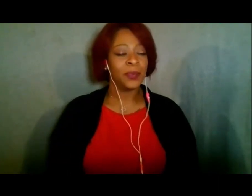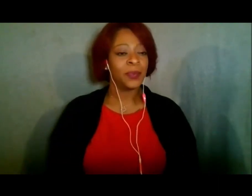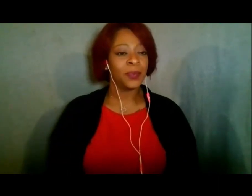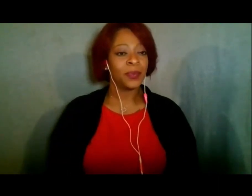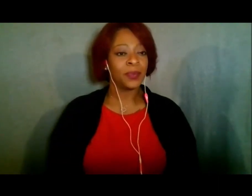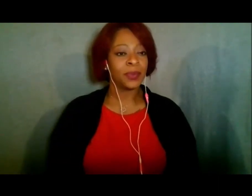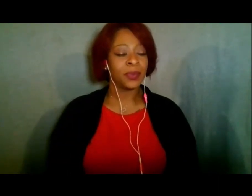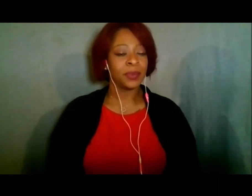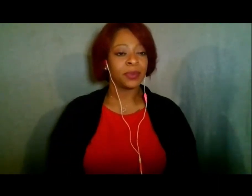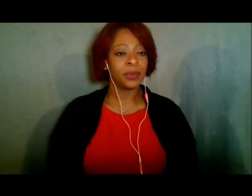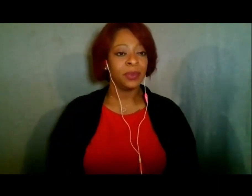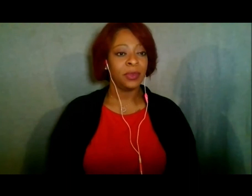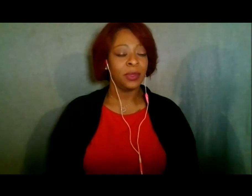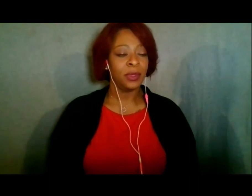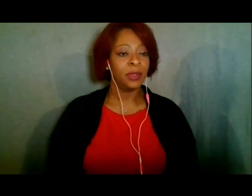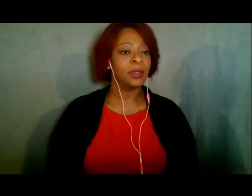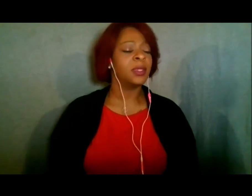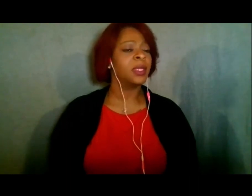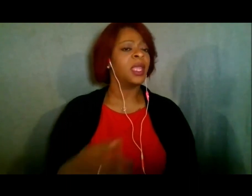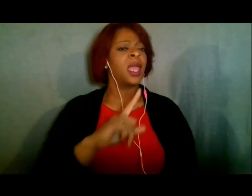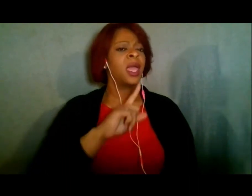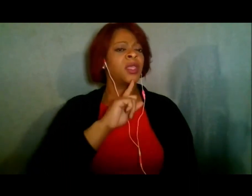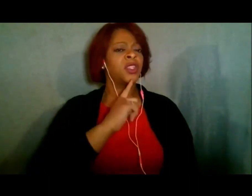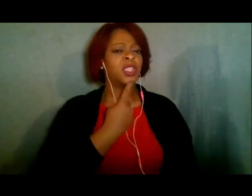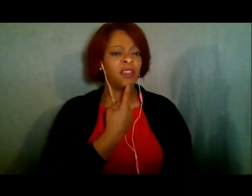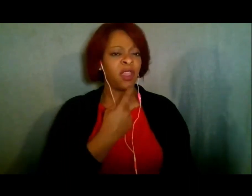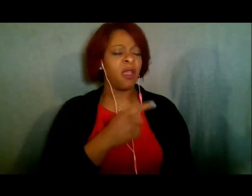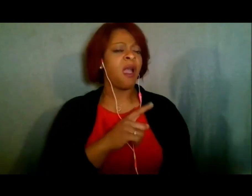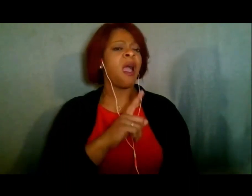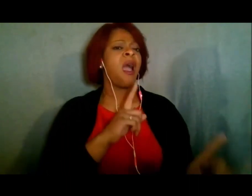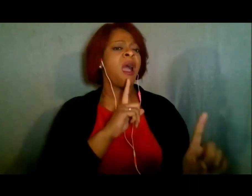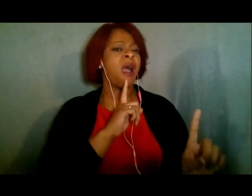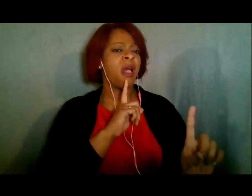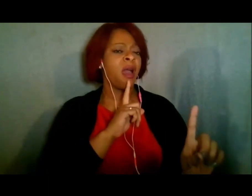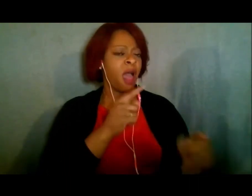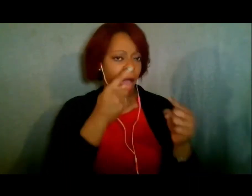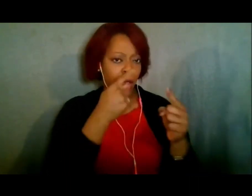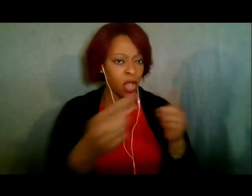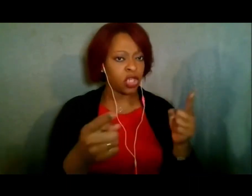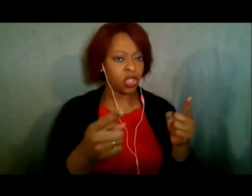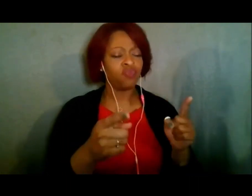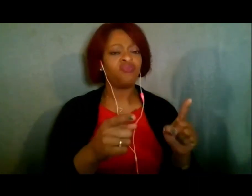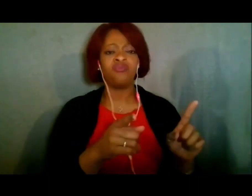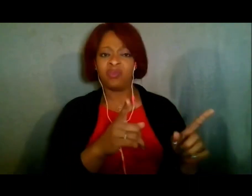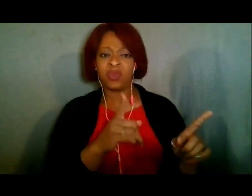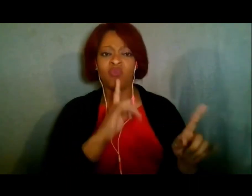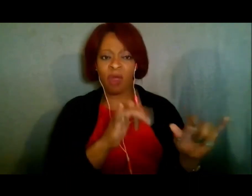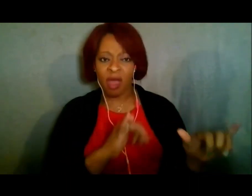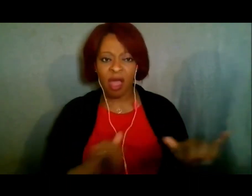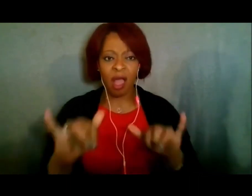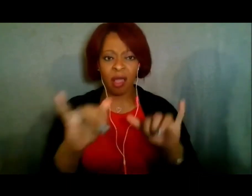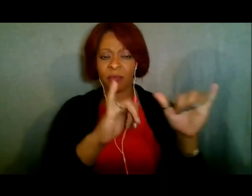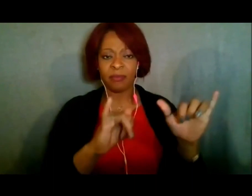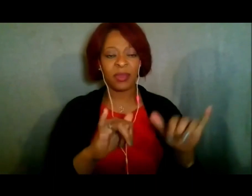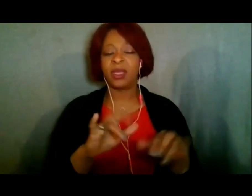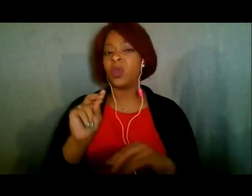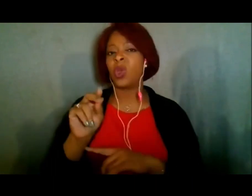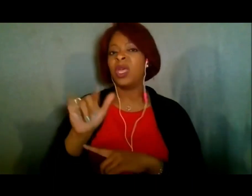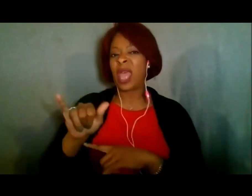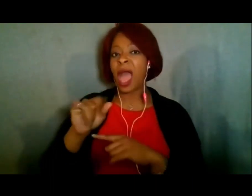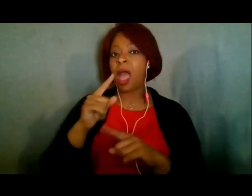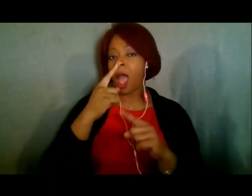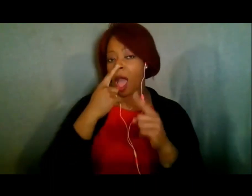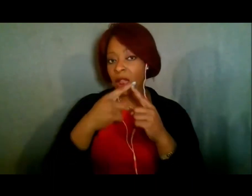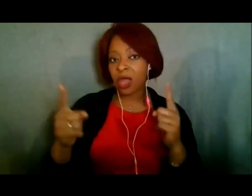Are the severe allergic reactions you mentioned very common? No, it's still very rare.